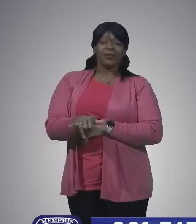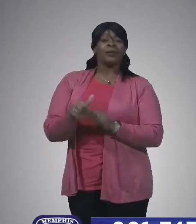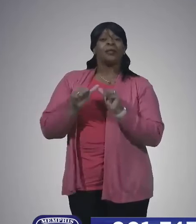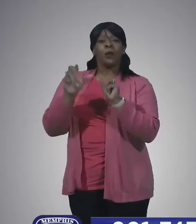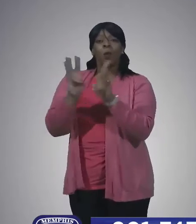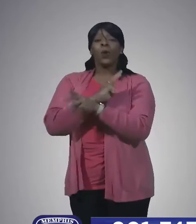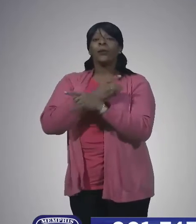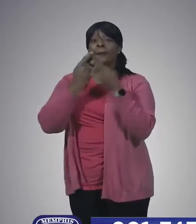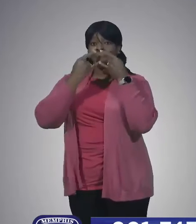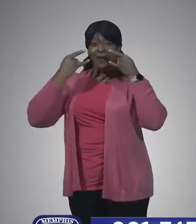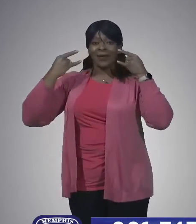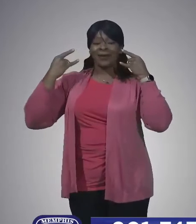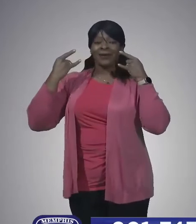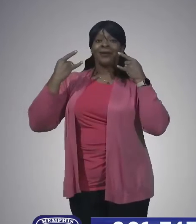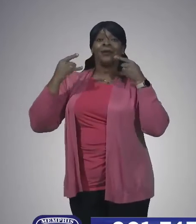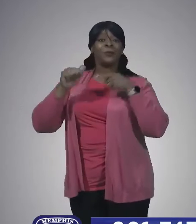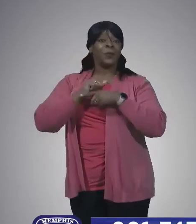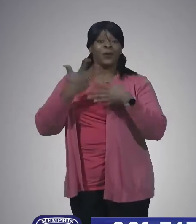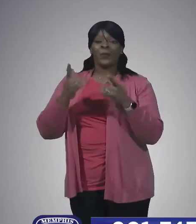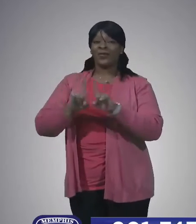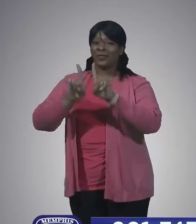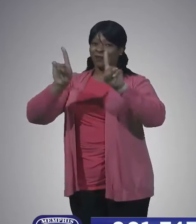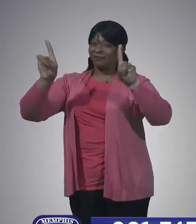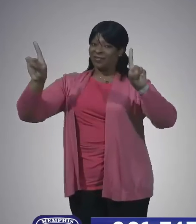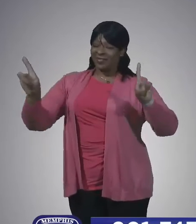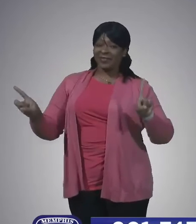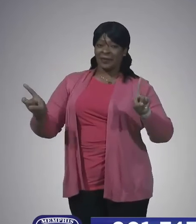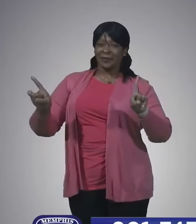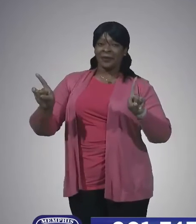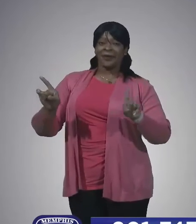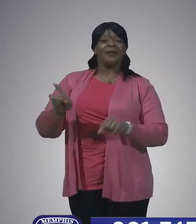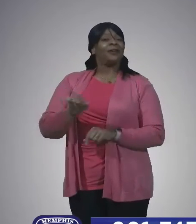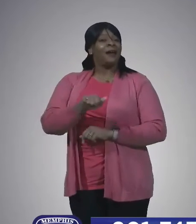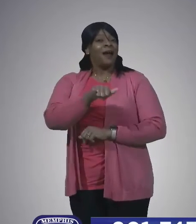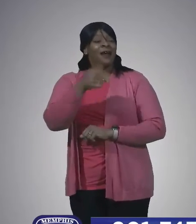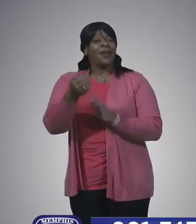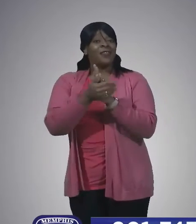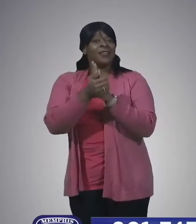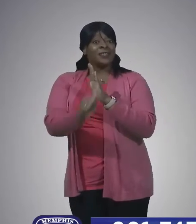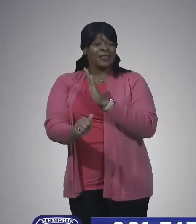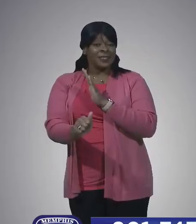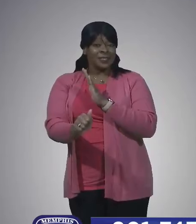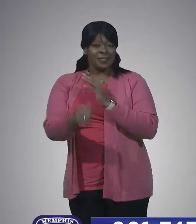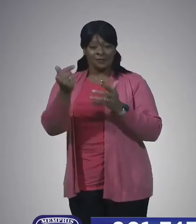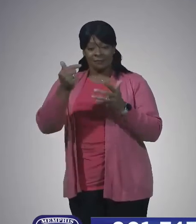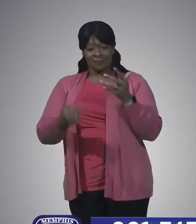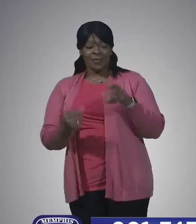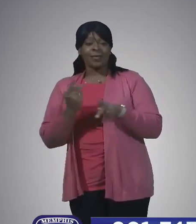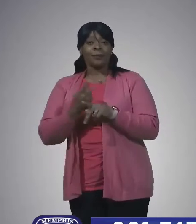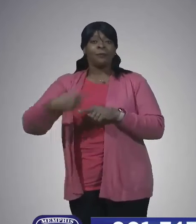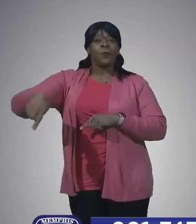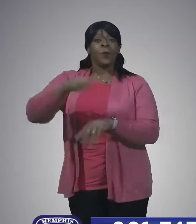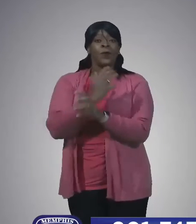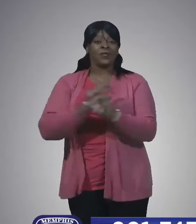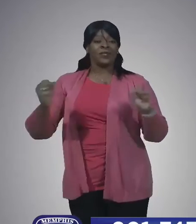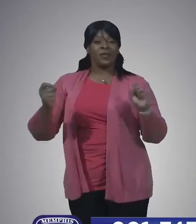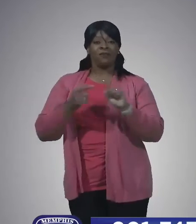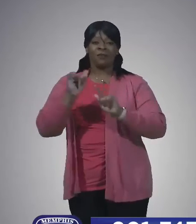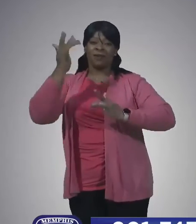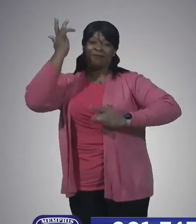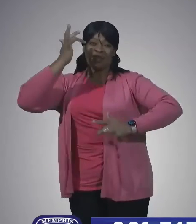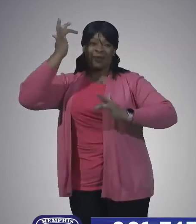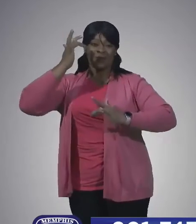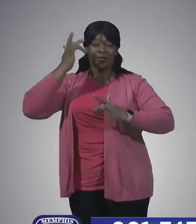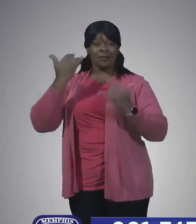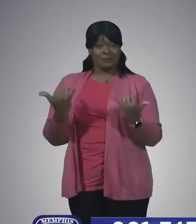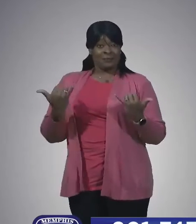your mask and practice safe distancing and other skills, other things that keep us safe from the virus.